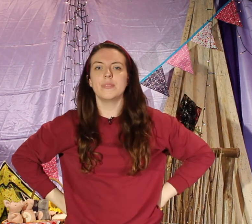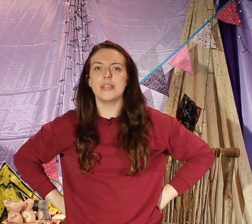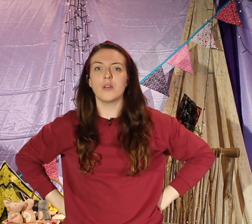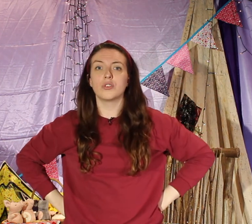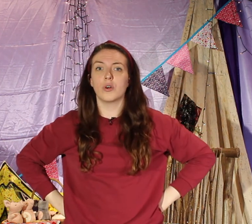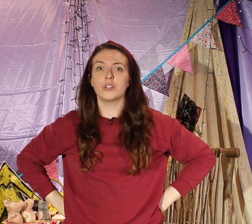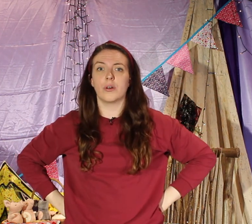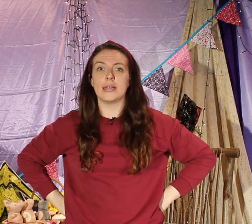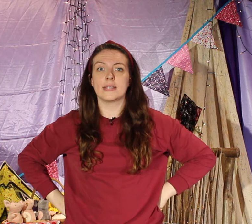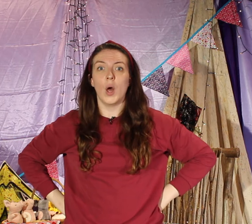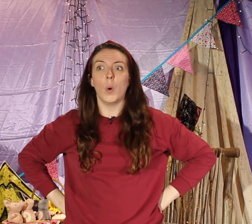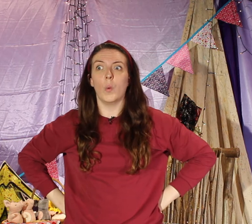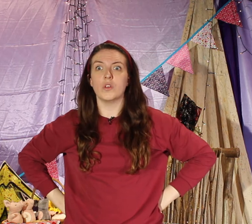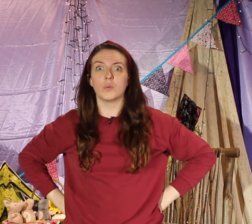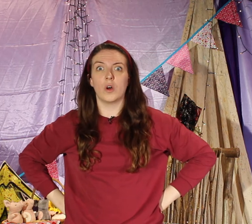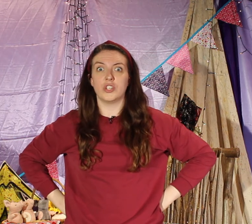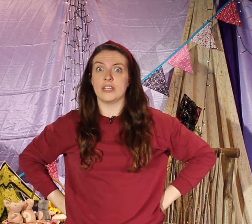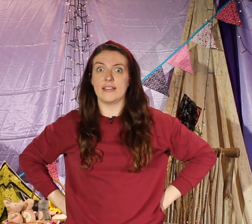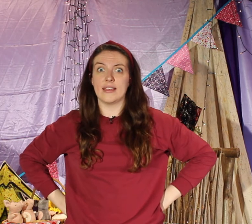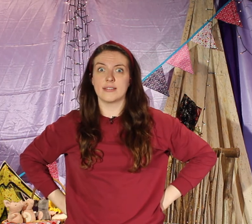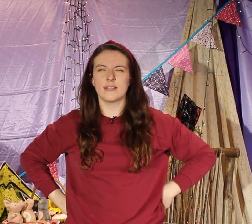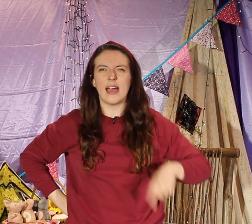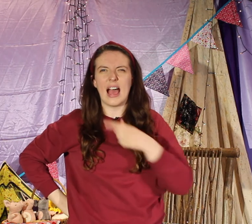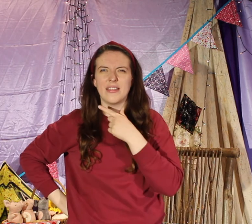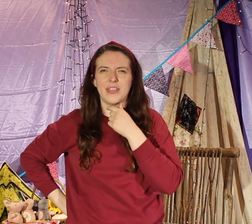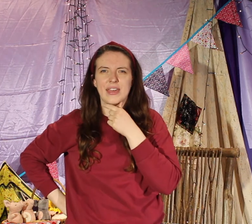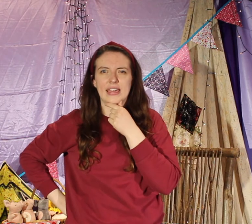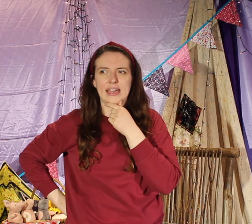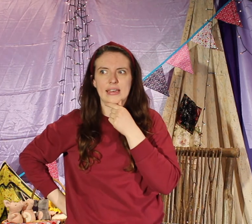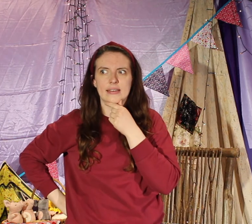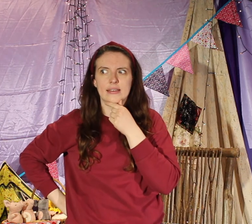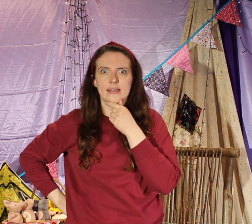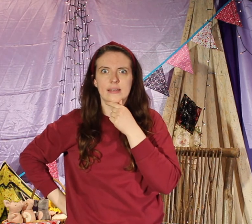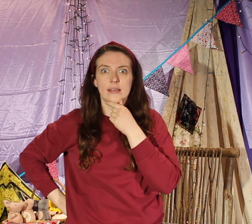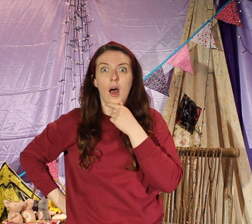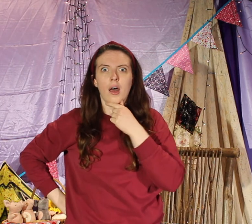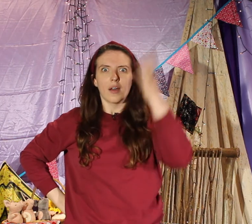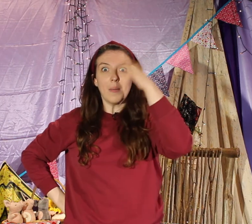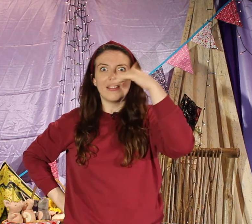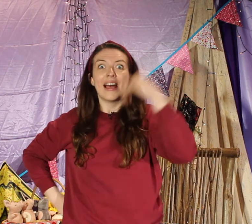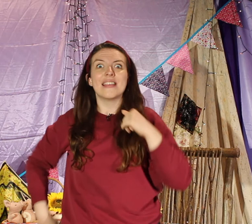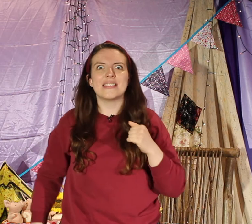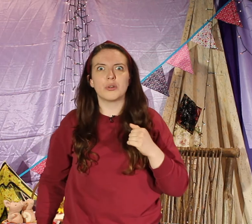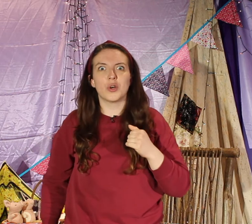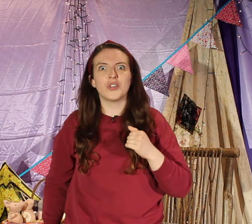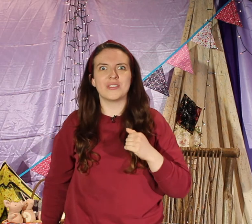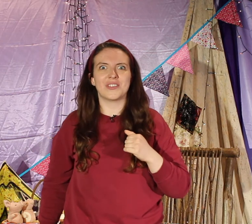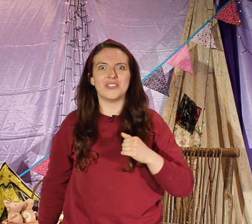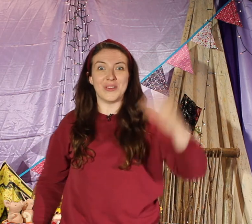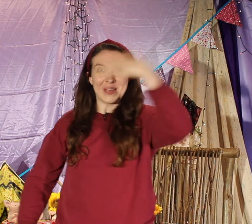Now Tortoise was watching this and thinking, come on, let's see what Tortoise is going to do. Come